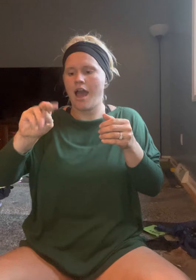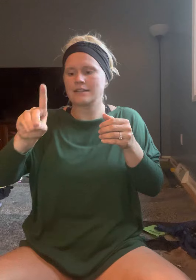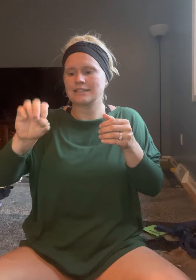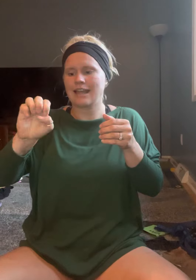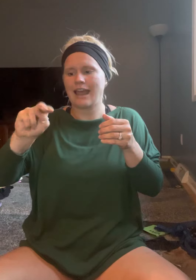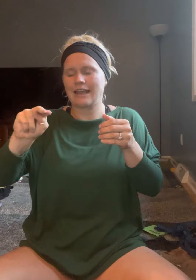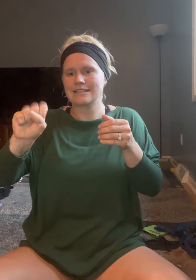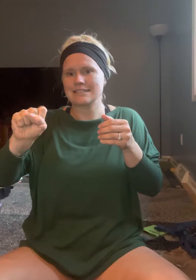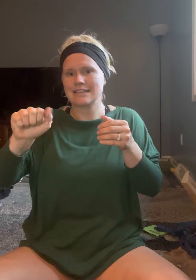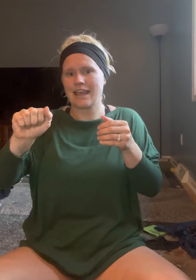Next one.